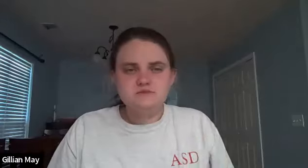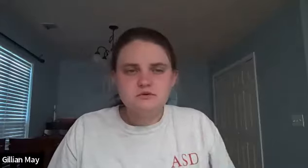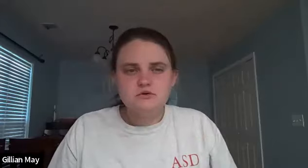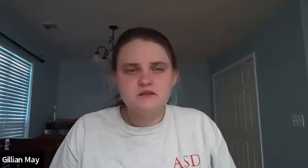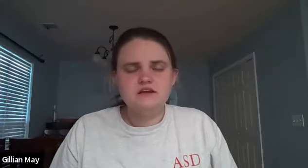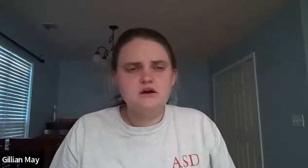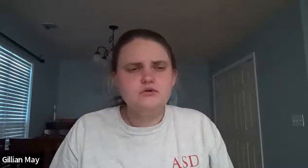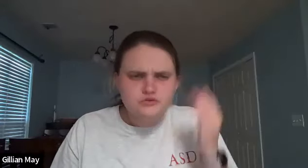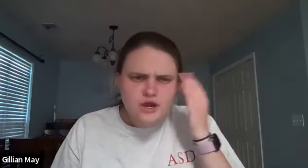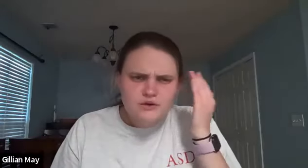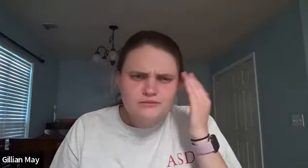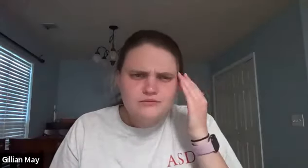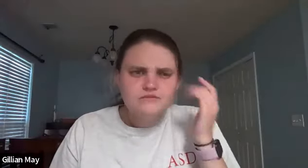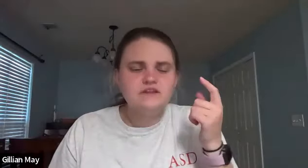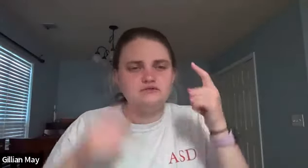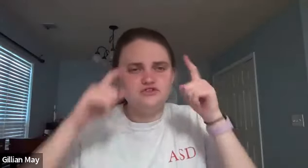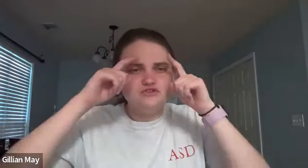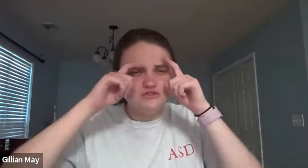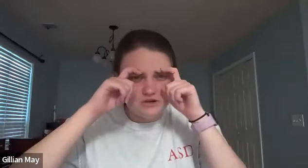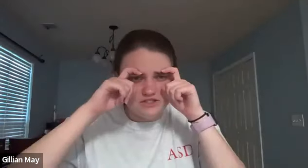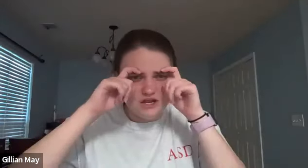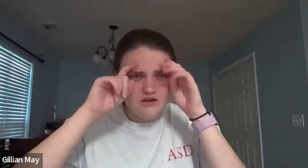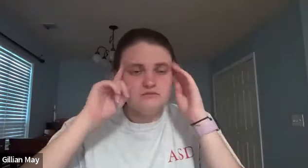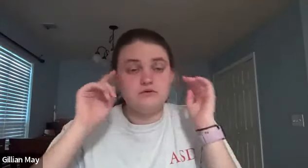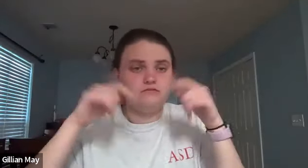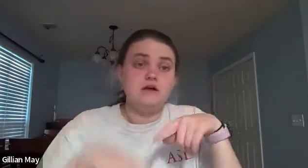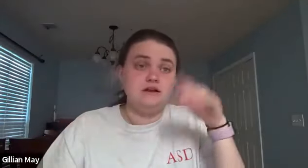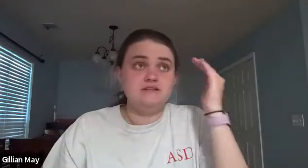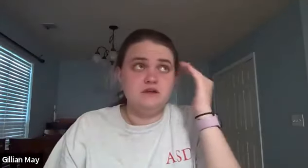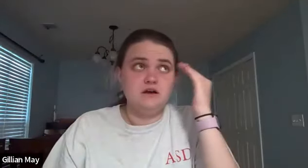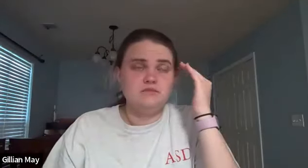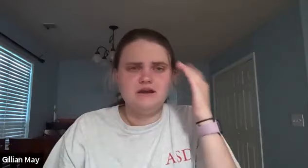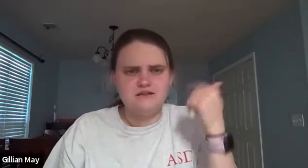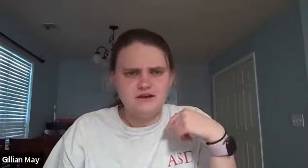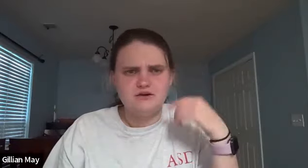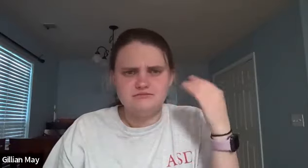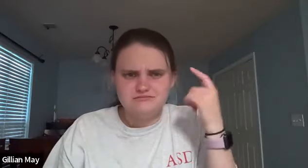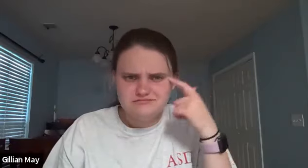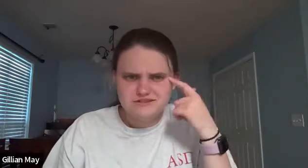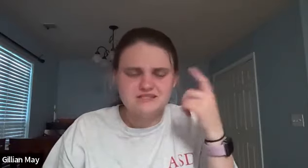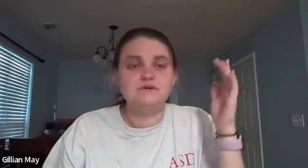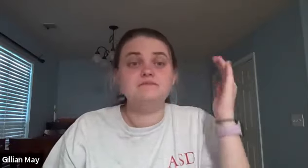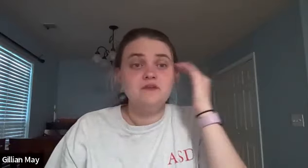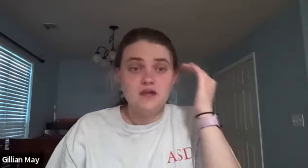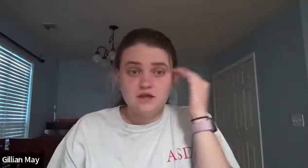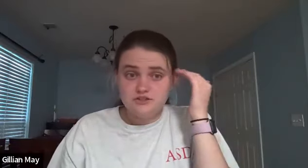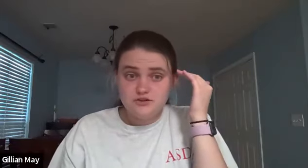people will be like, oh, like they'll do the scrunch down or, well, I guess it'd be up. I love how I go this, but do you